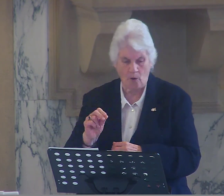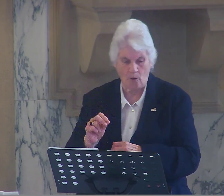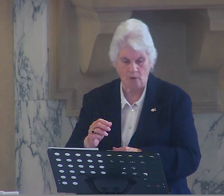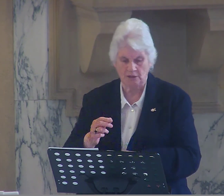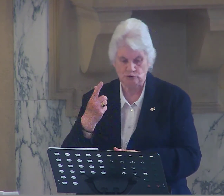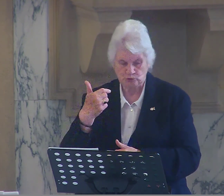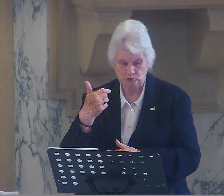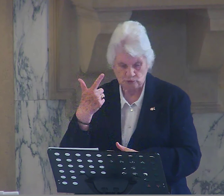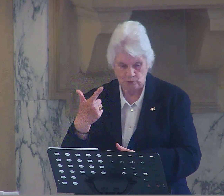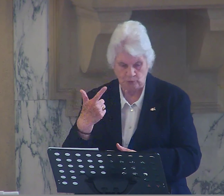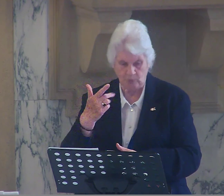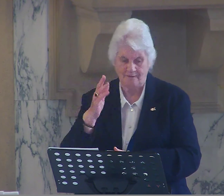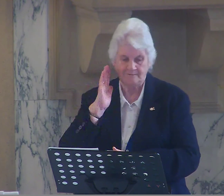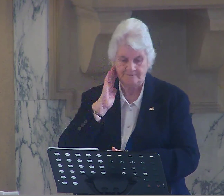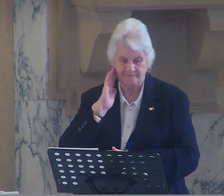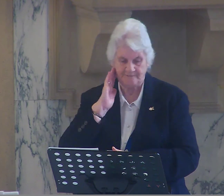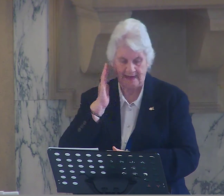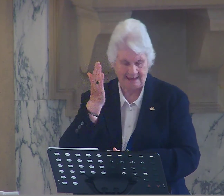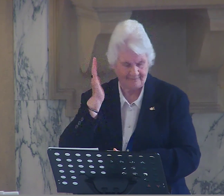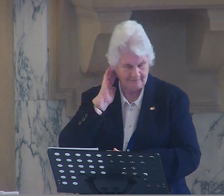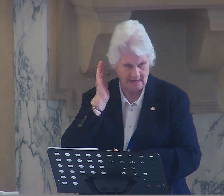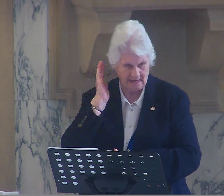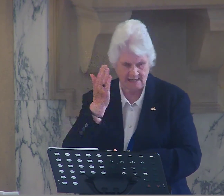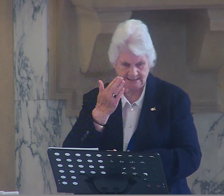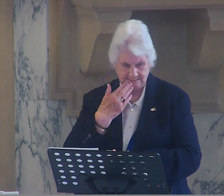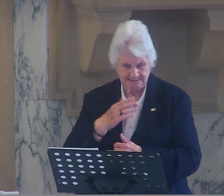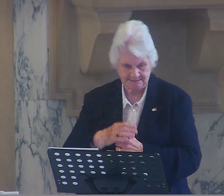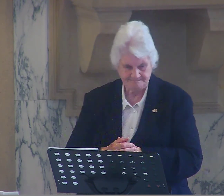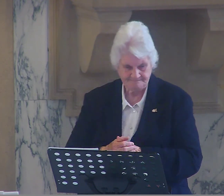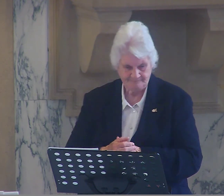In wisdom, there is no hypocrisy.